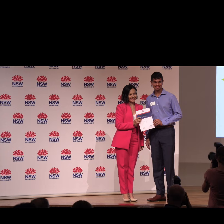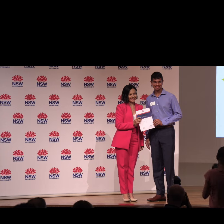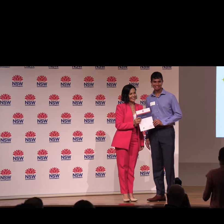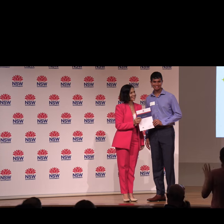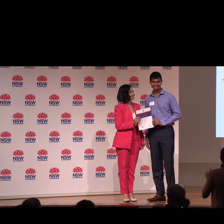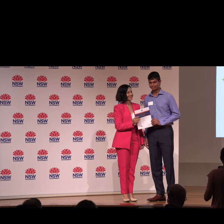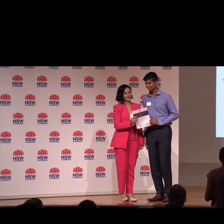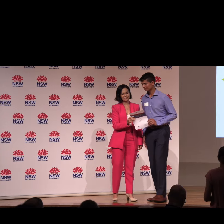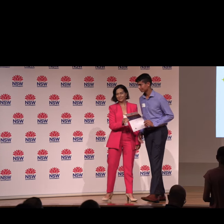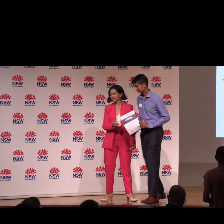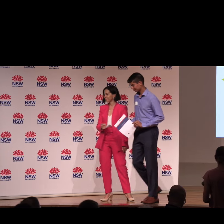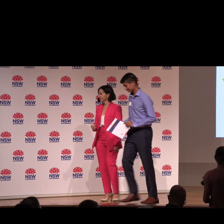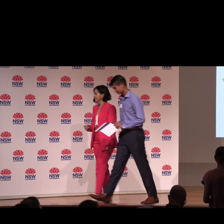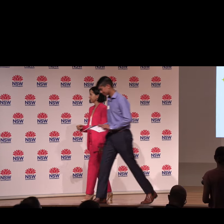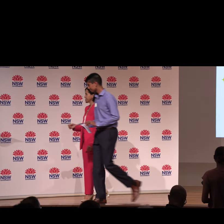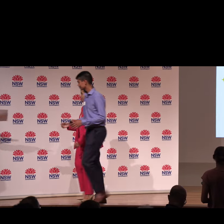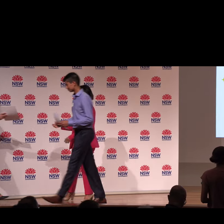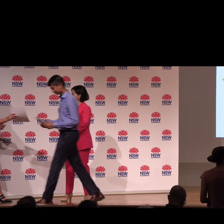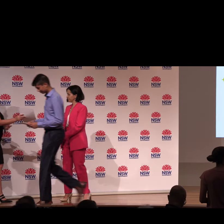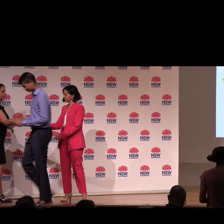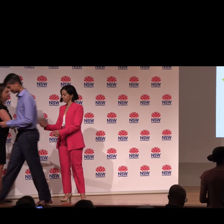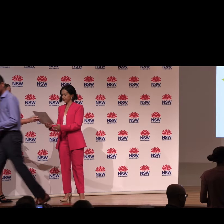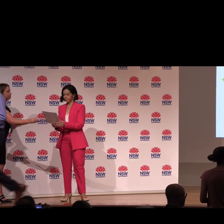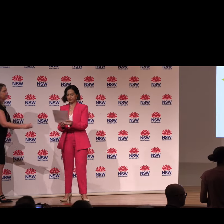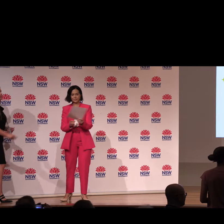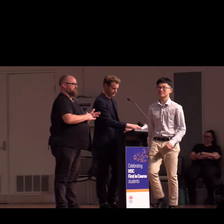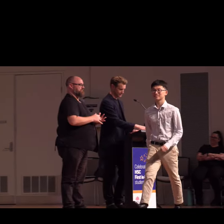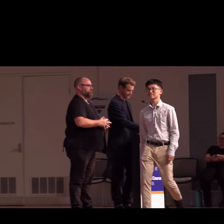In Chinese continuers, Chris Yu, the King School.